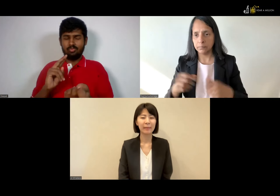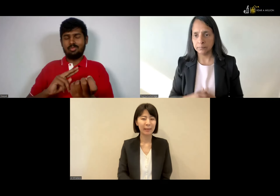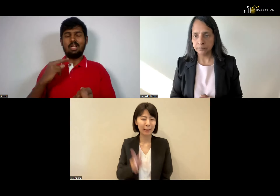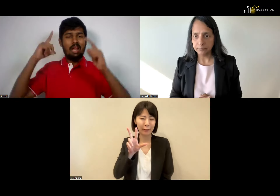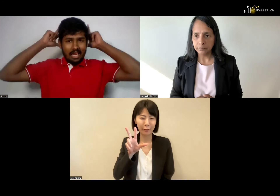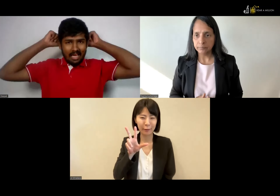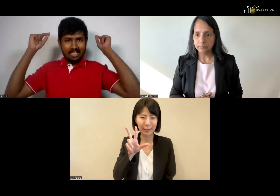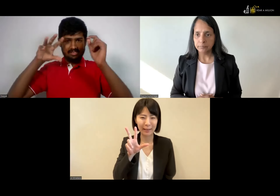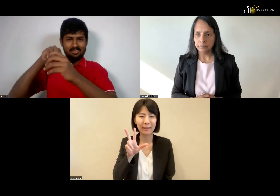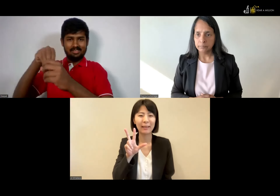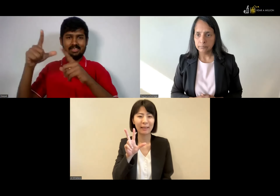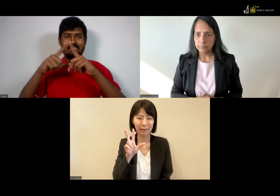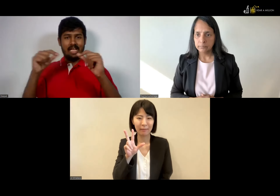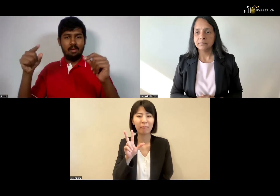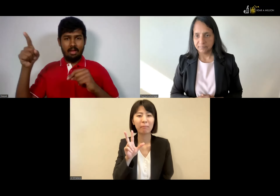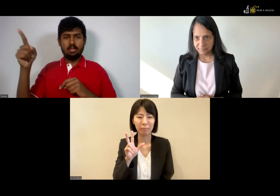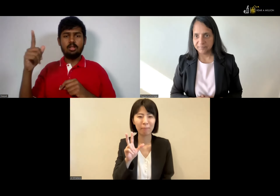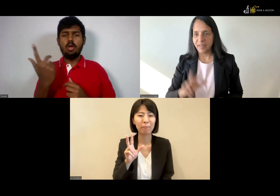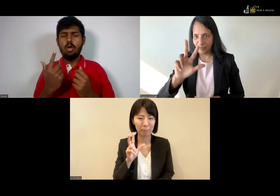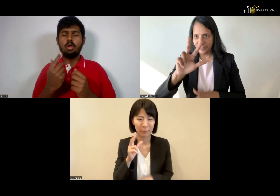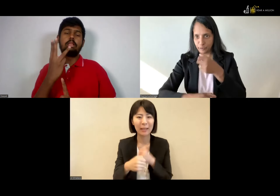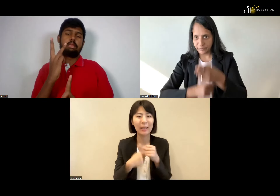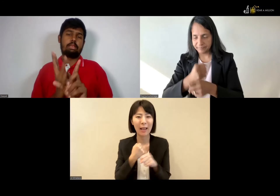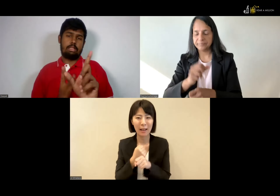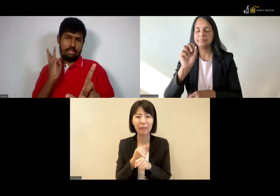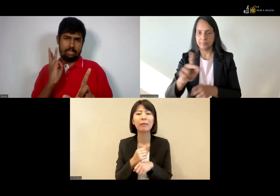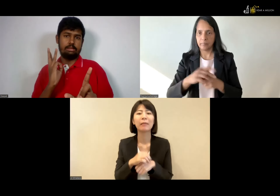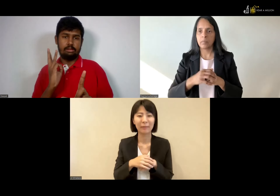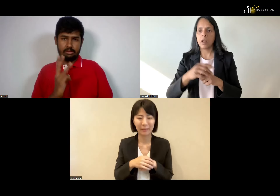So how many years have you worked in Japan as a doctor? 8 years. Okay.